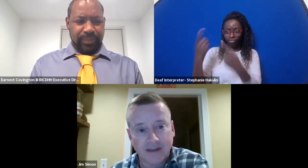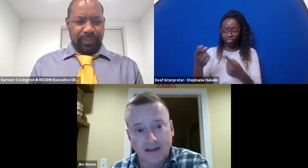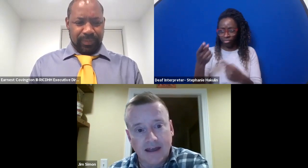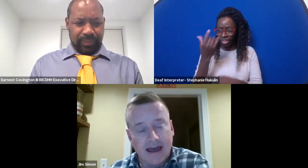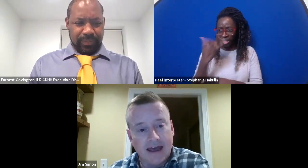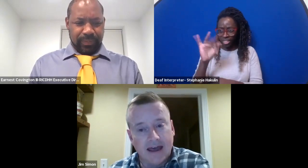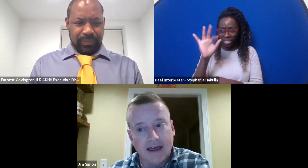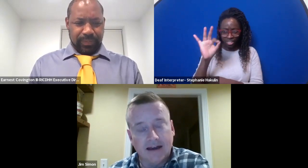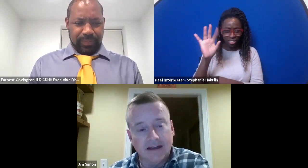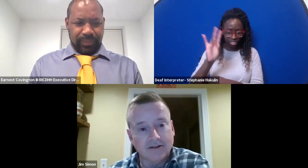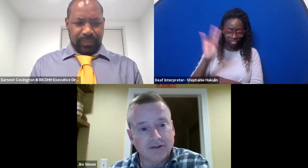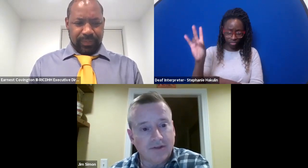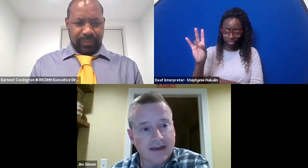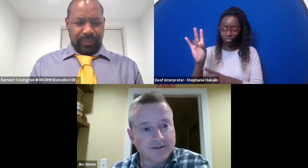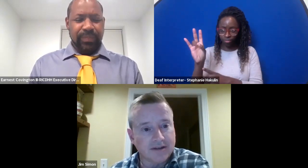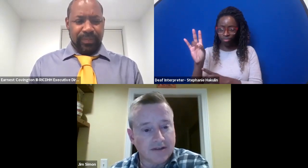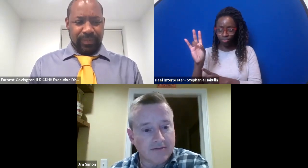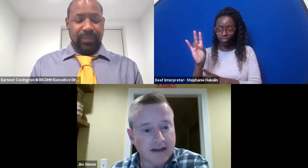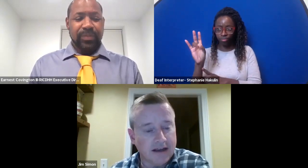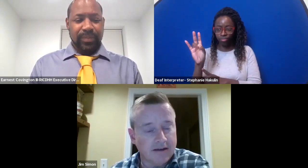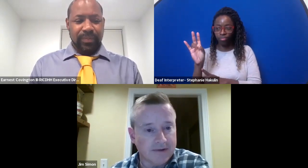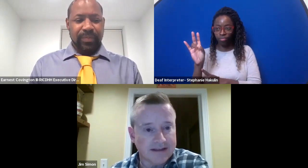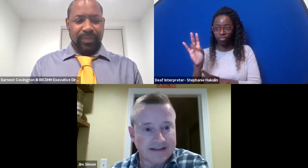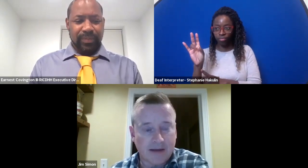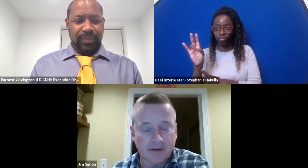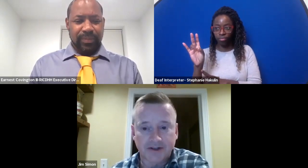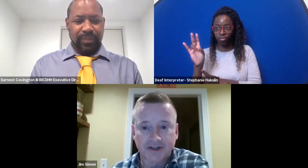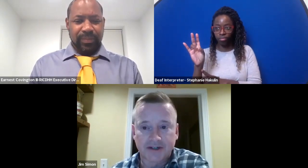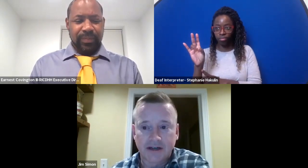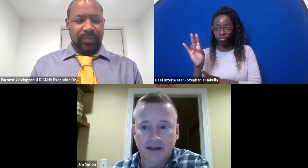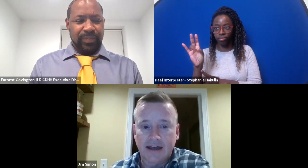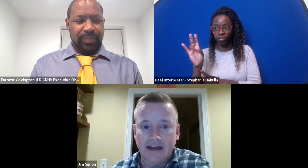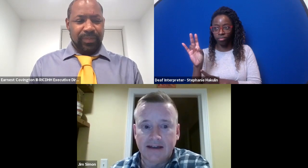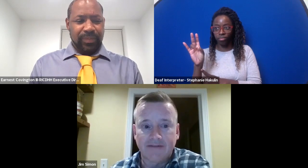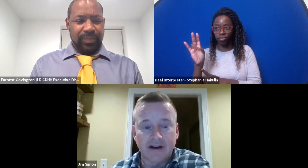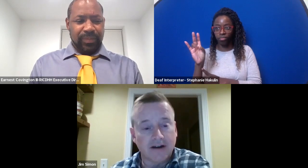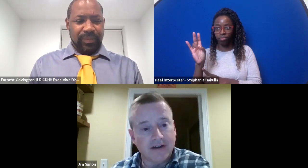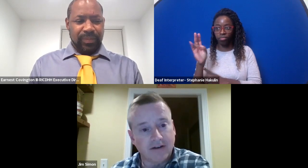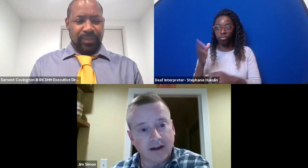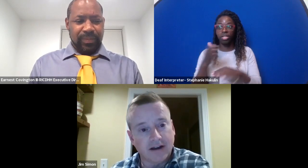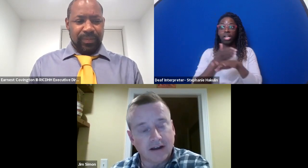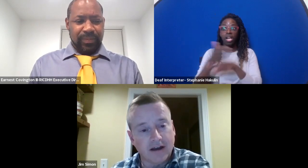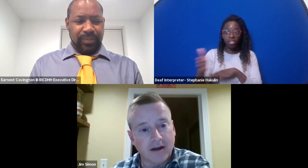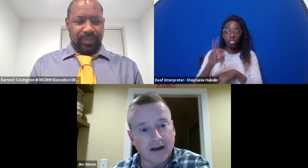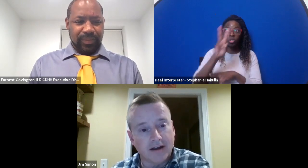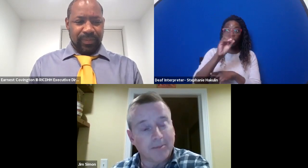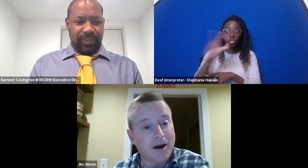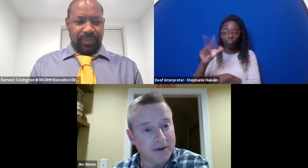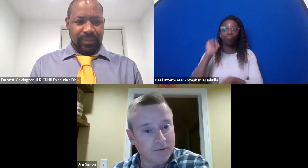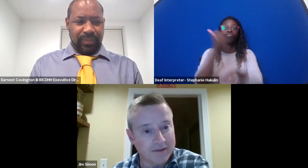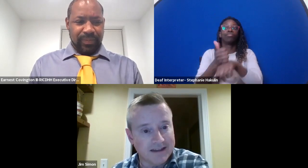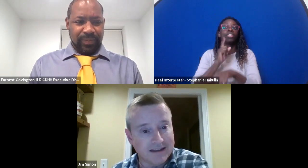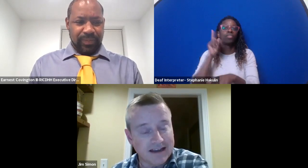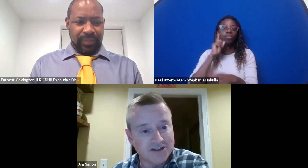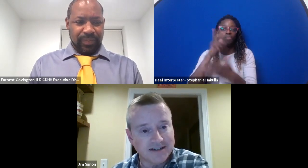1977. And in 2003, we established a Deaf and Hard of Hearing